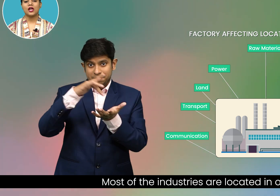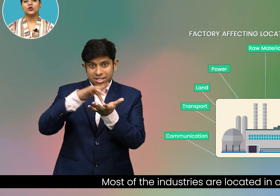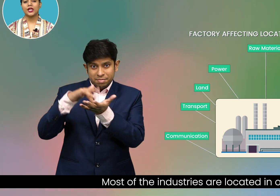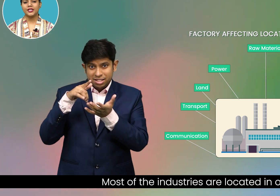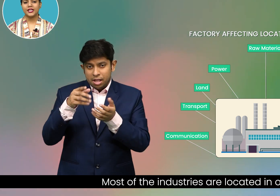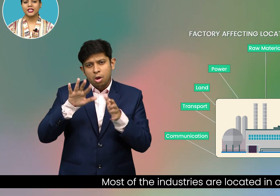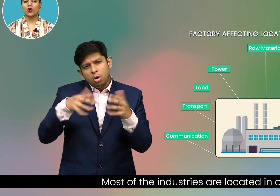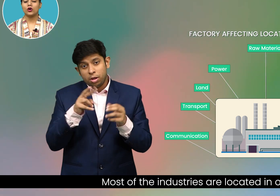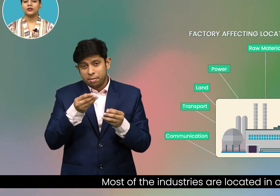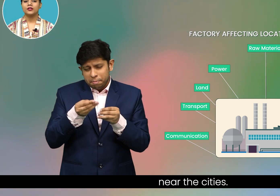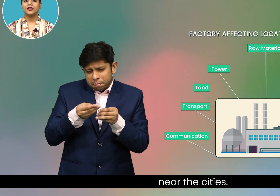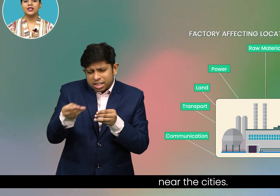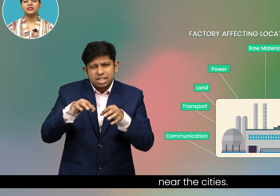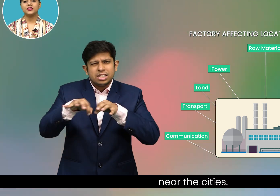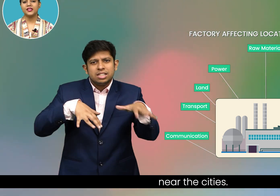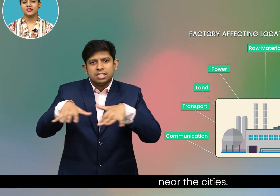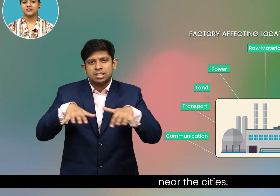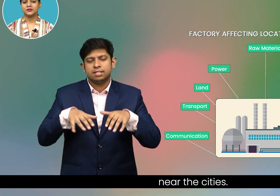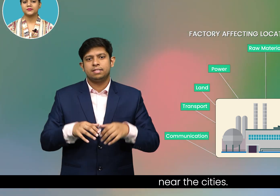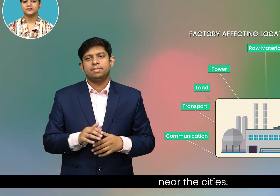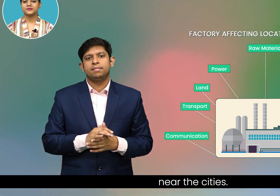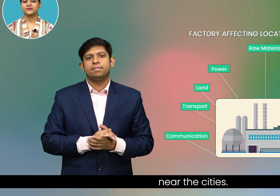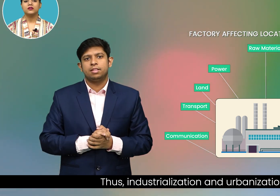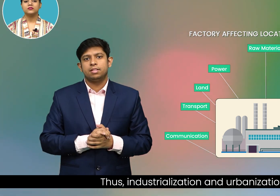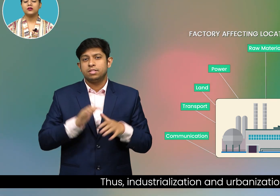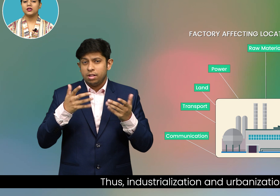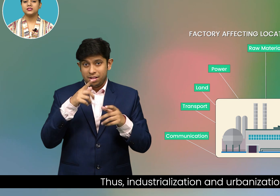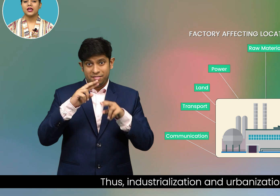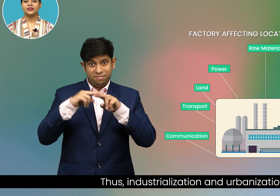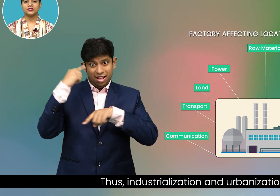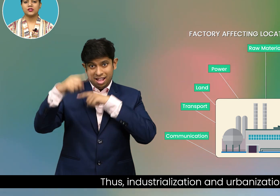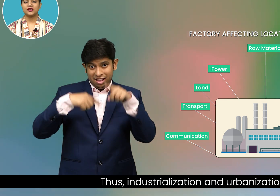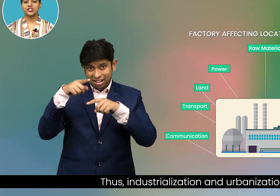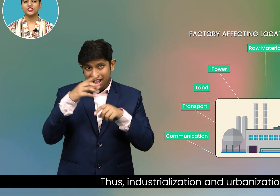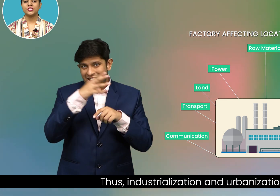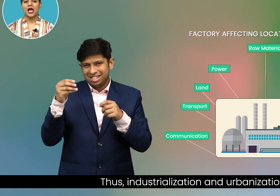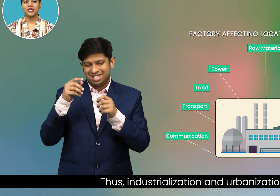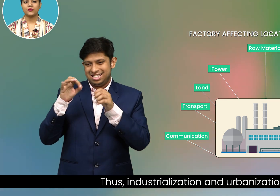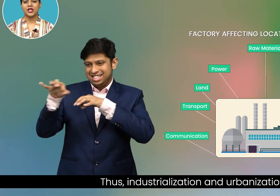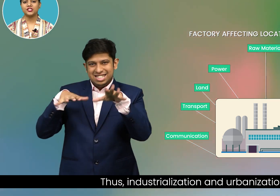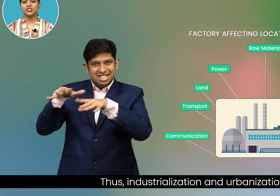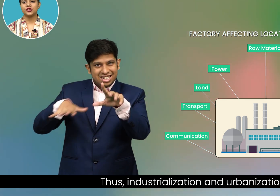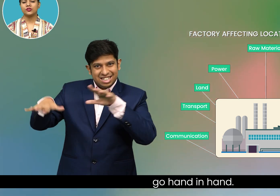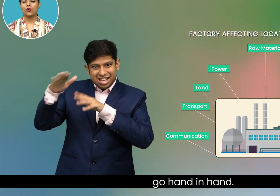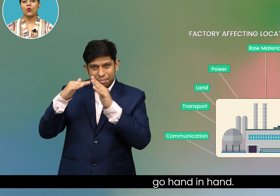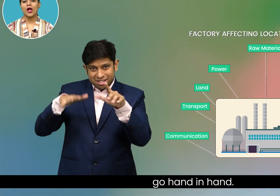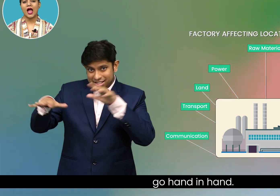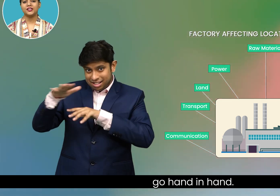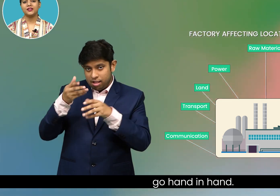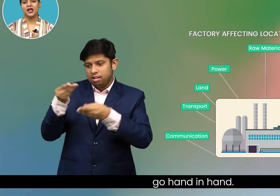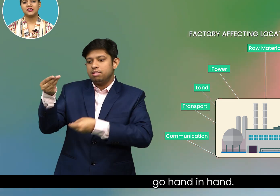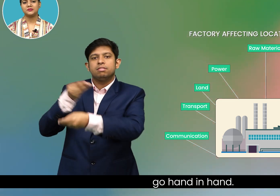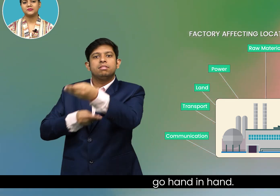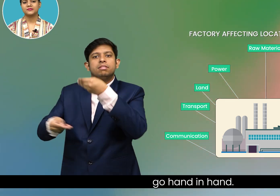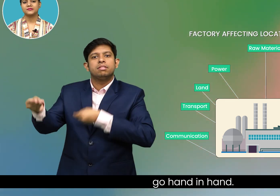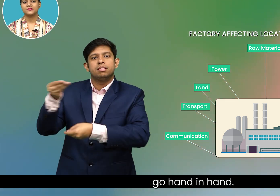industries are located in or near the cities. Thus, industrialization and urbanization go hand